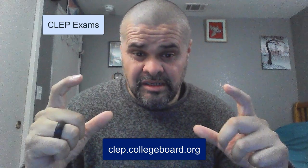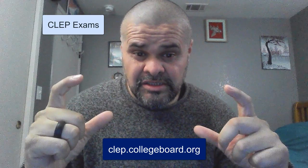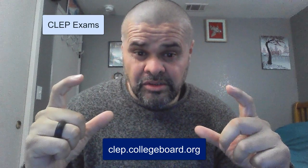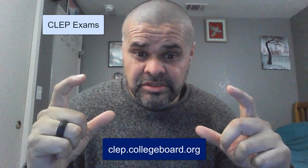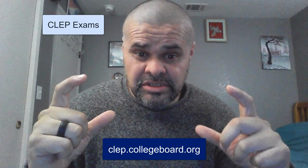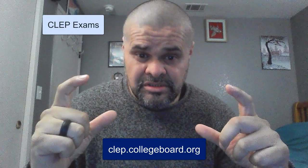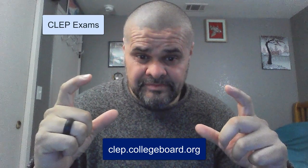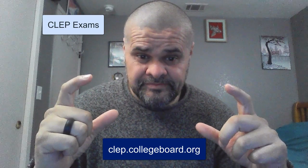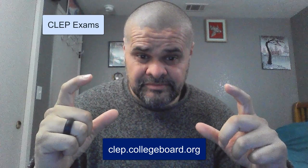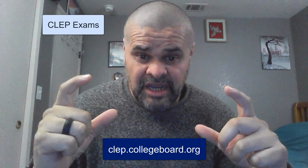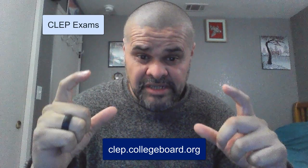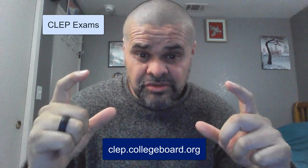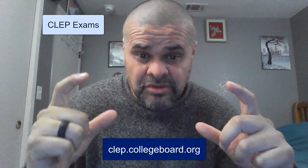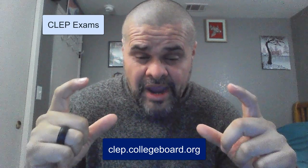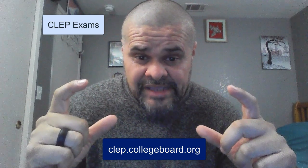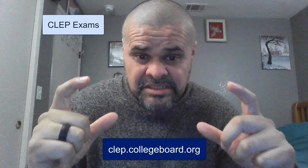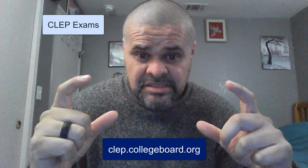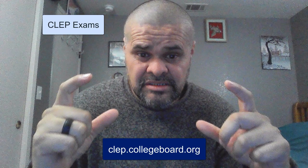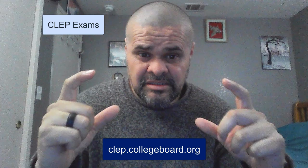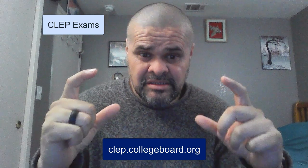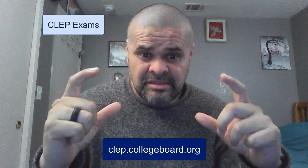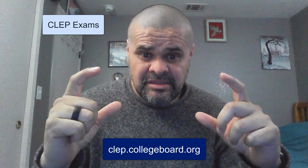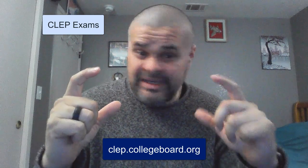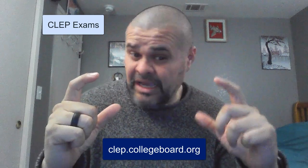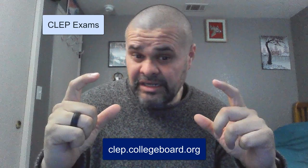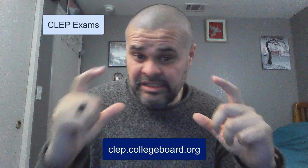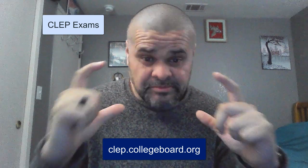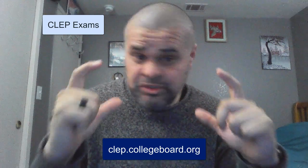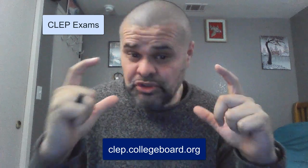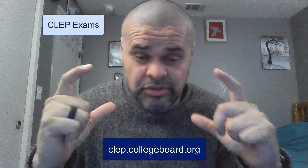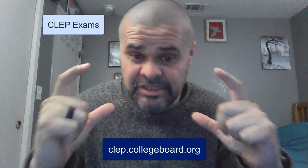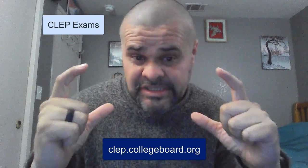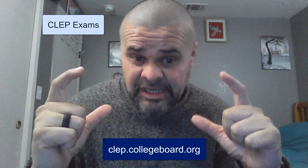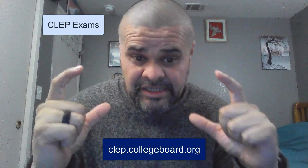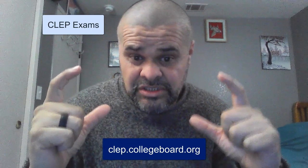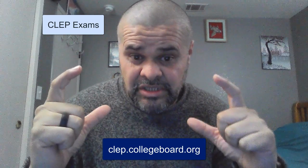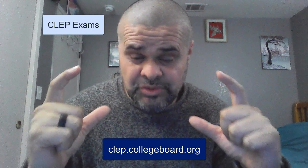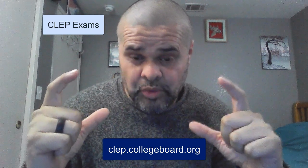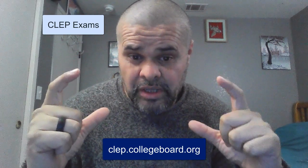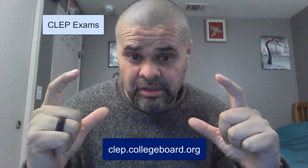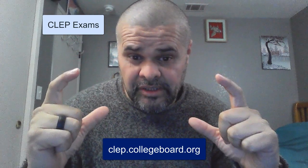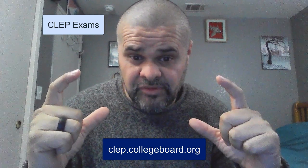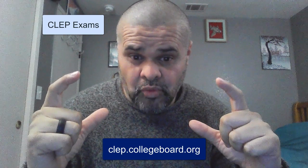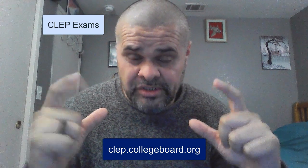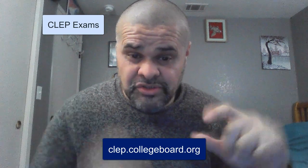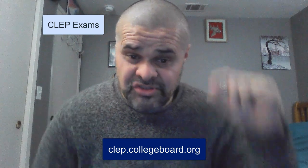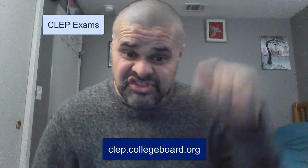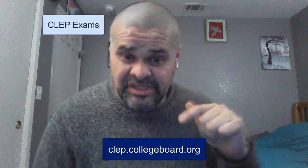Young adults, high school grads, again, it's up to you to decide as well if you want to sit